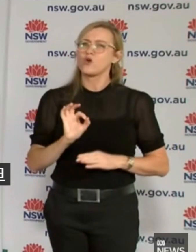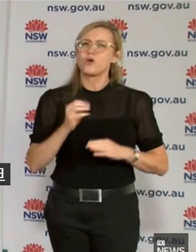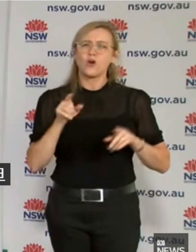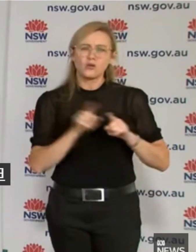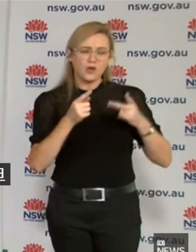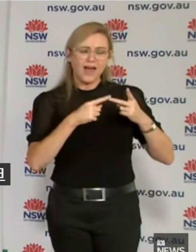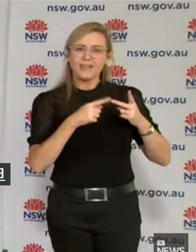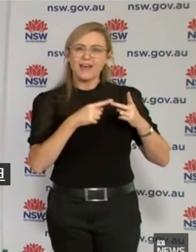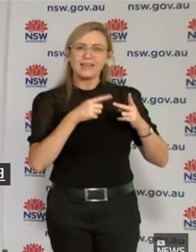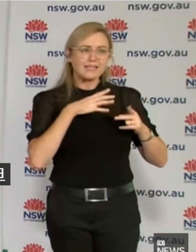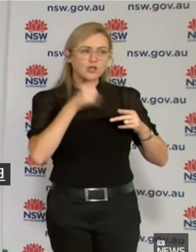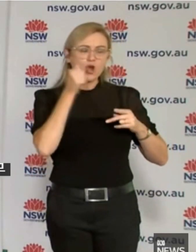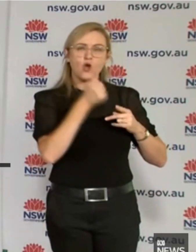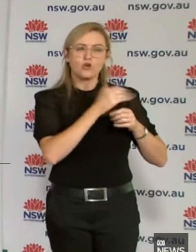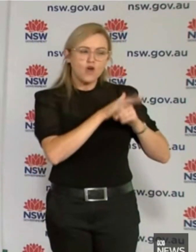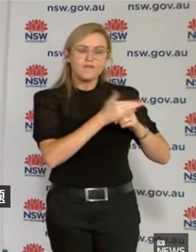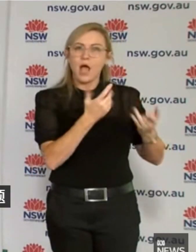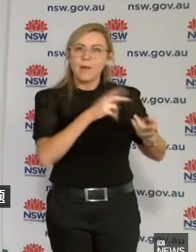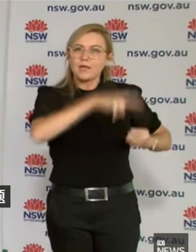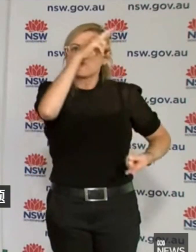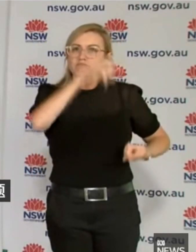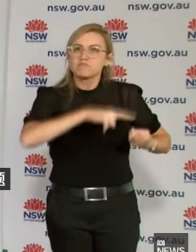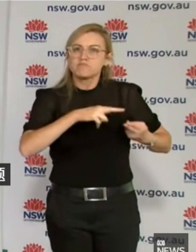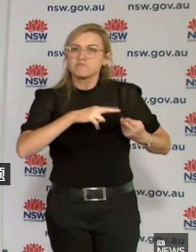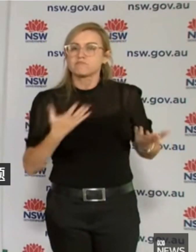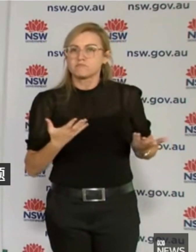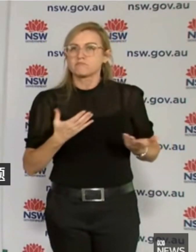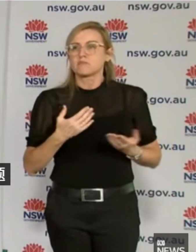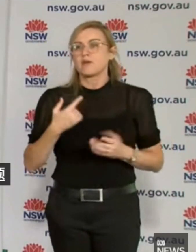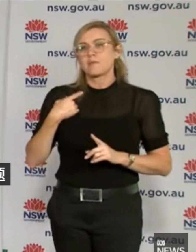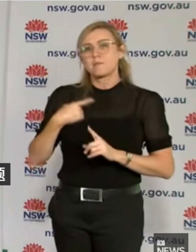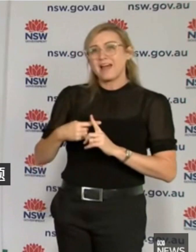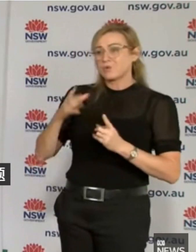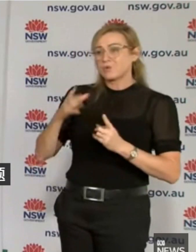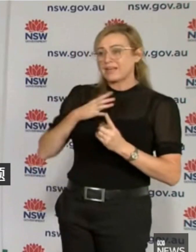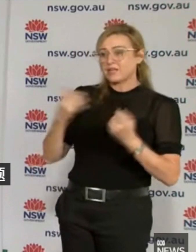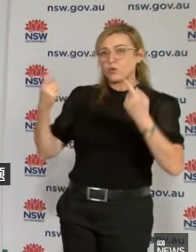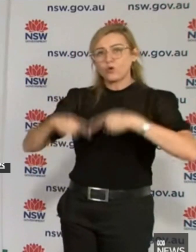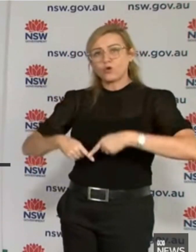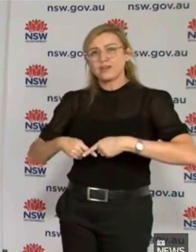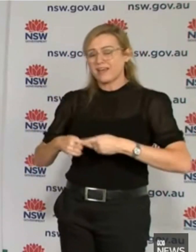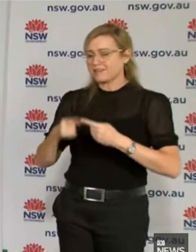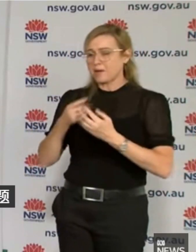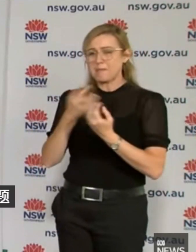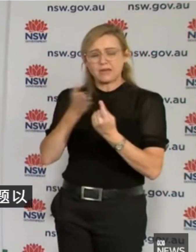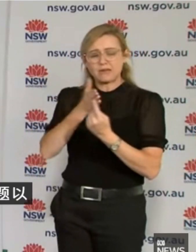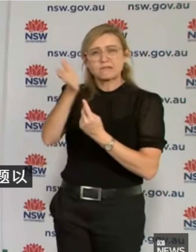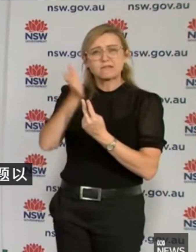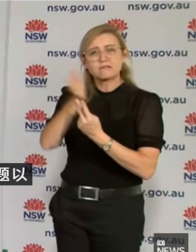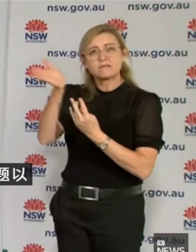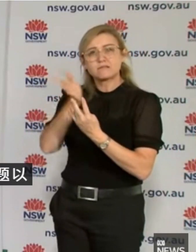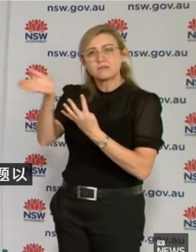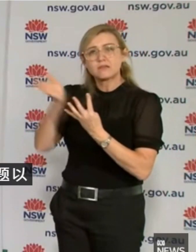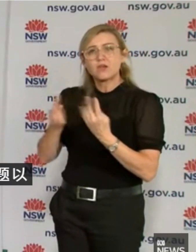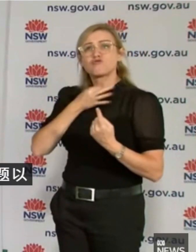that, all the sorts of issues that Dr. Gale was just talking about, they need almost an algorithm that would take into account all those issues to know what the